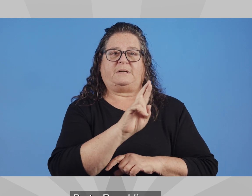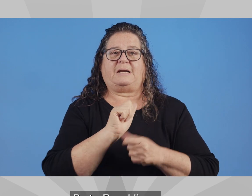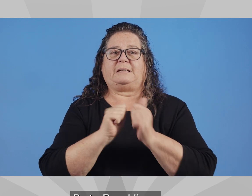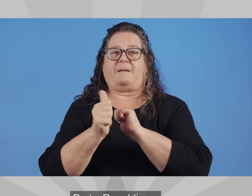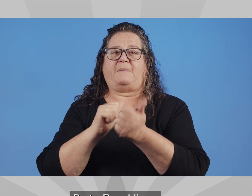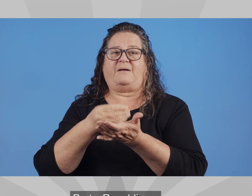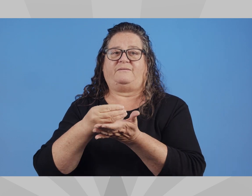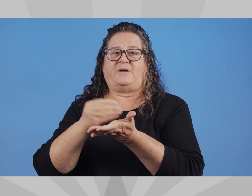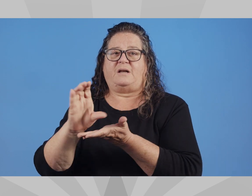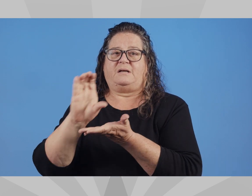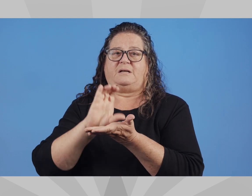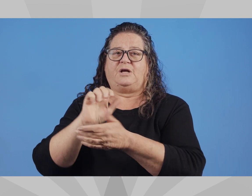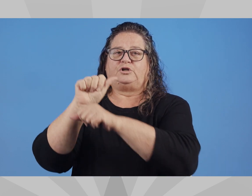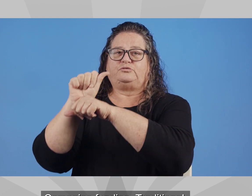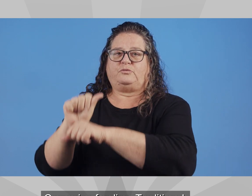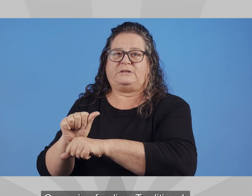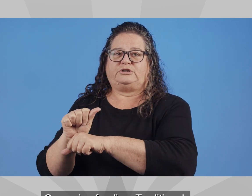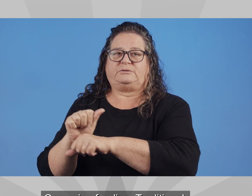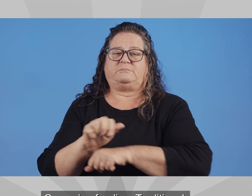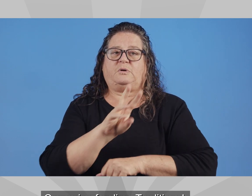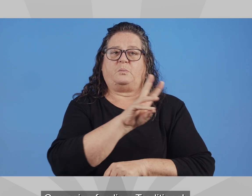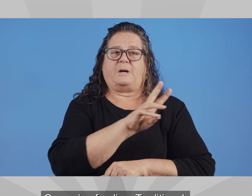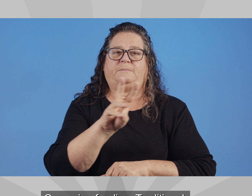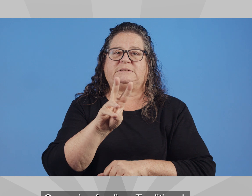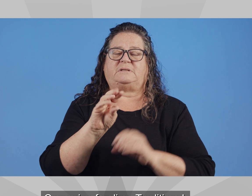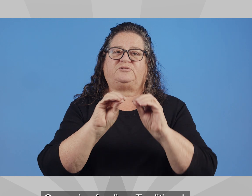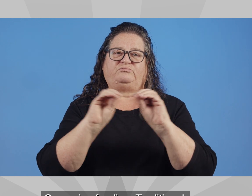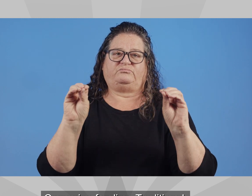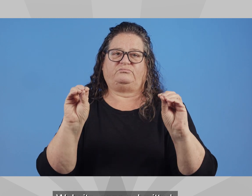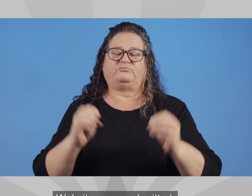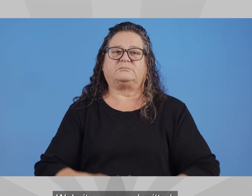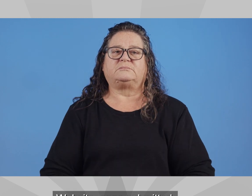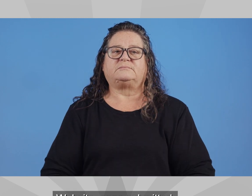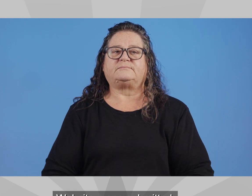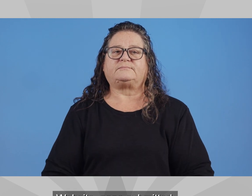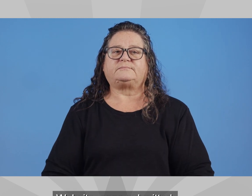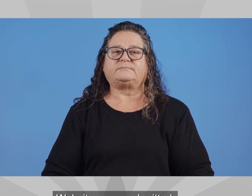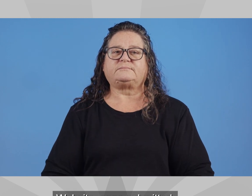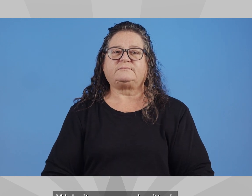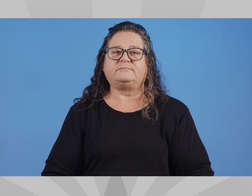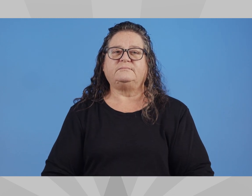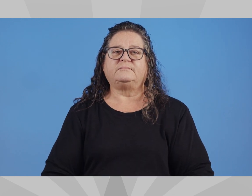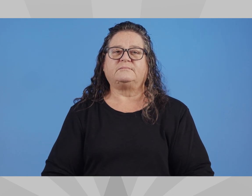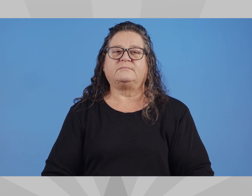Party, Republican. Campaign funding, traditional. Website, none